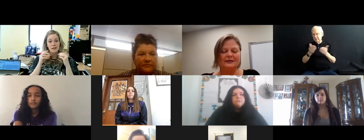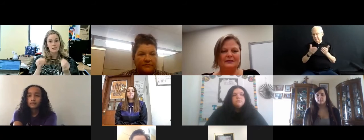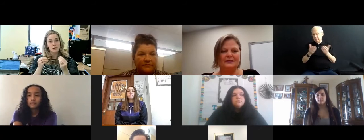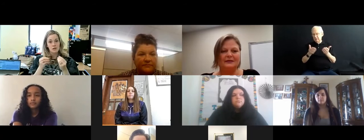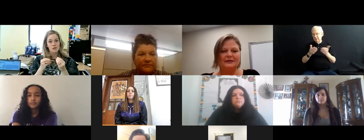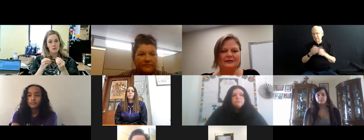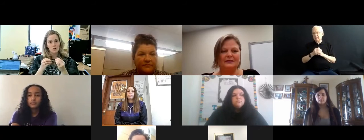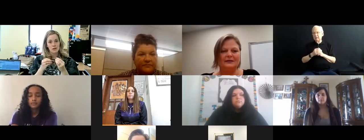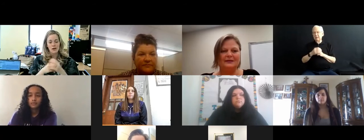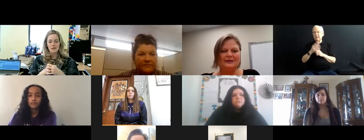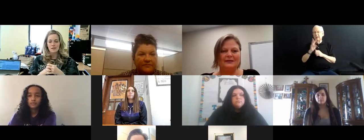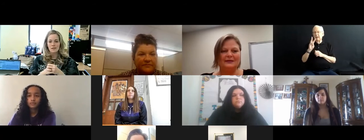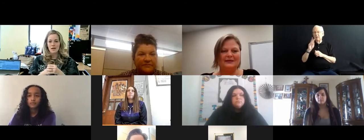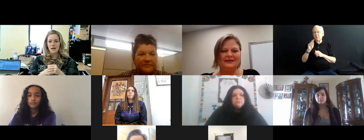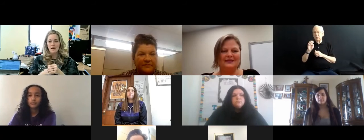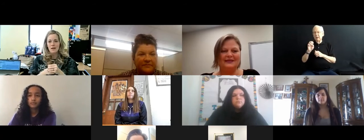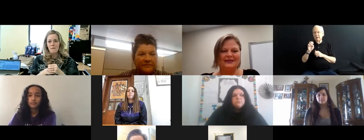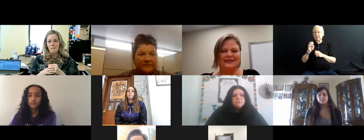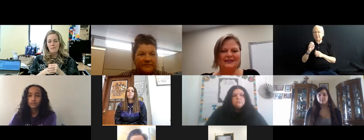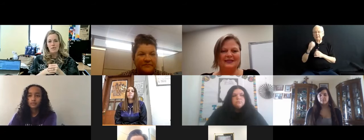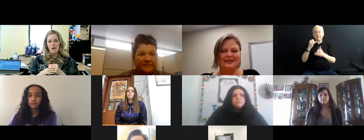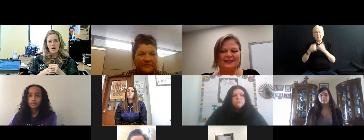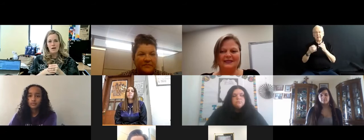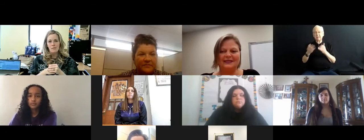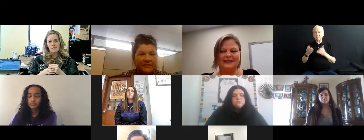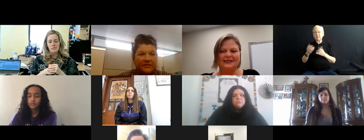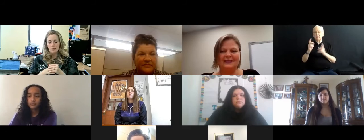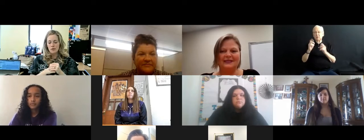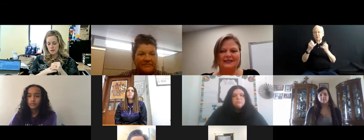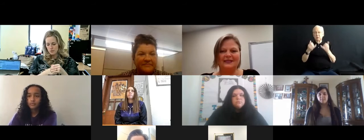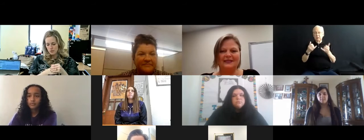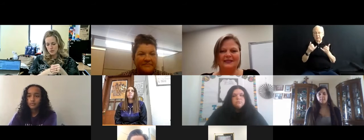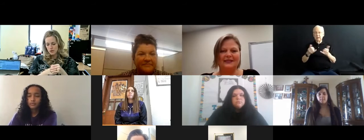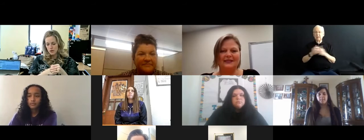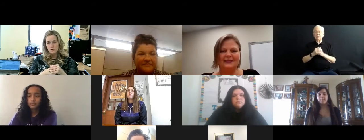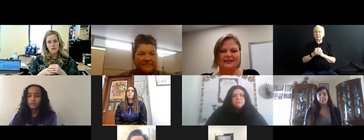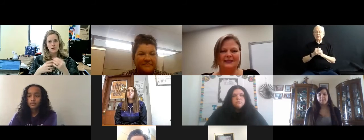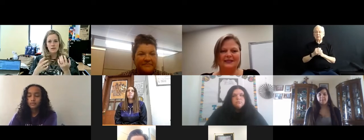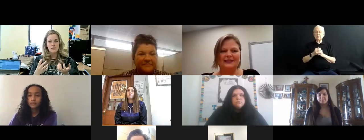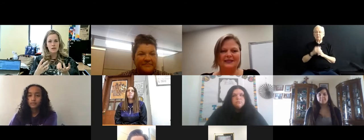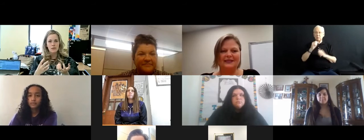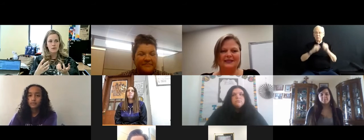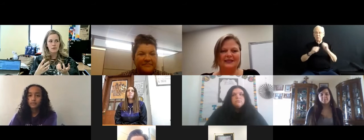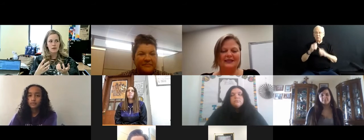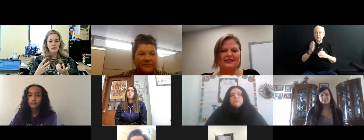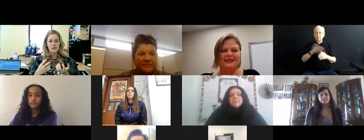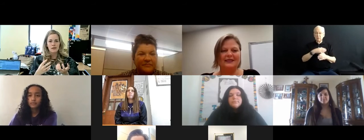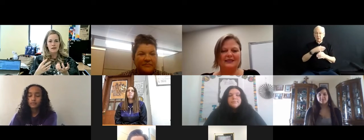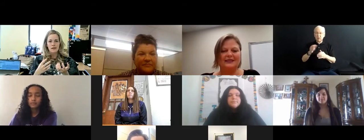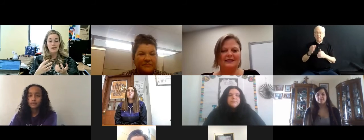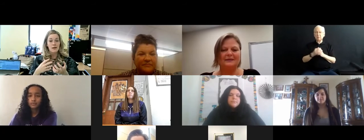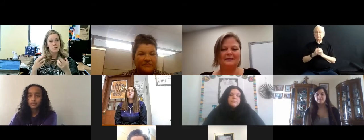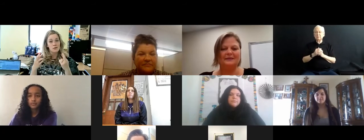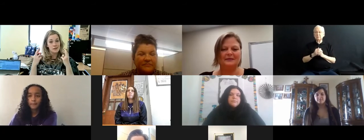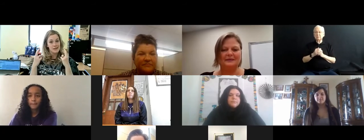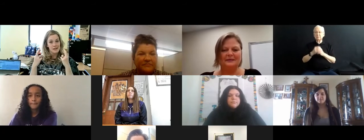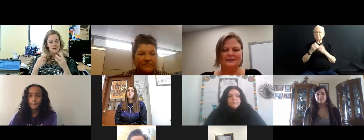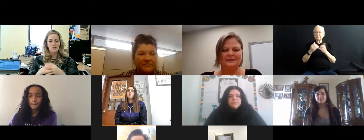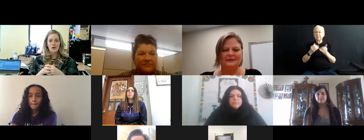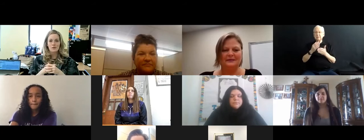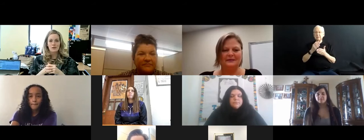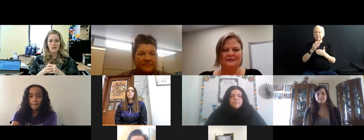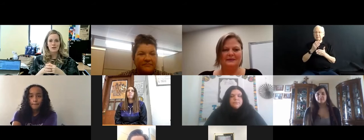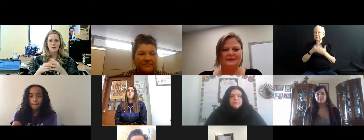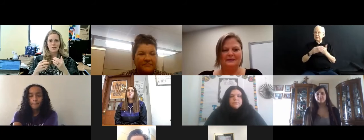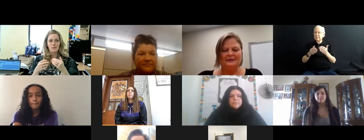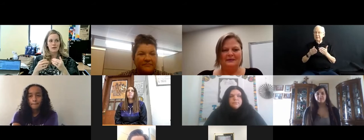is the last thing we're going to do for you guys today. We're going to perform a song. So this is something we would, again, hopefully,